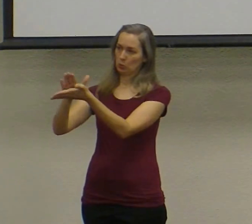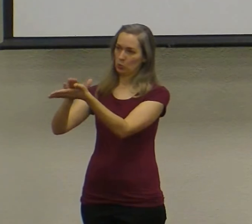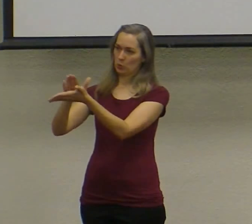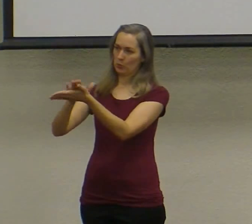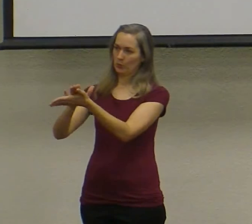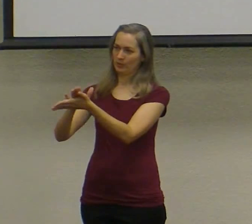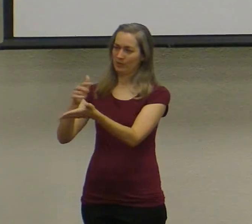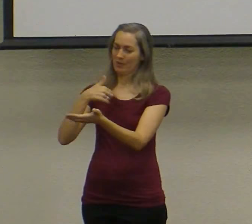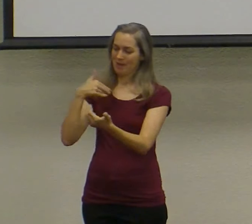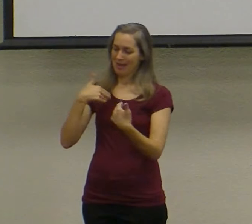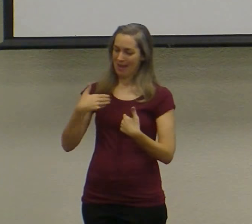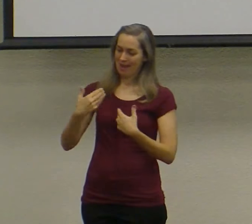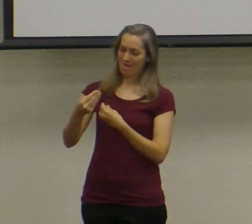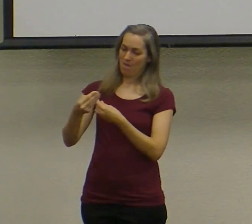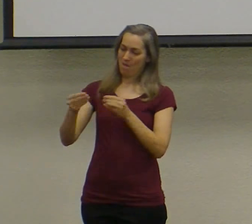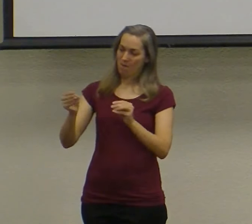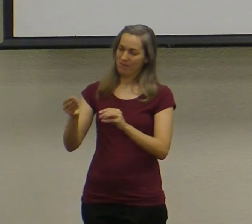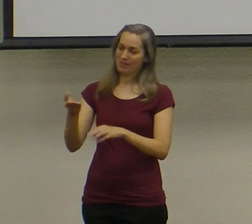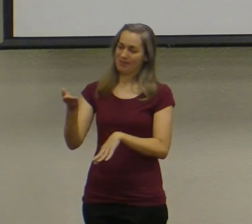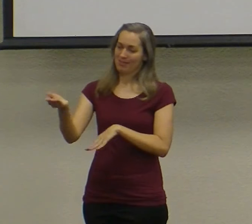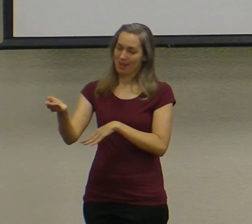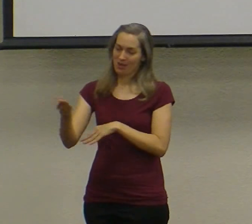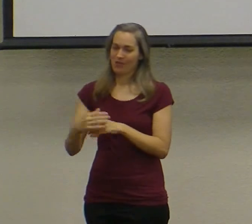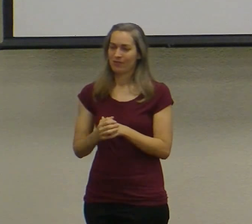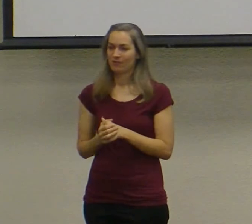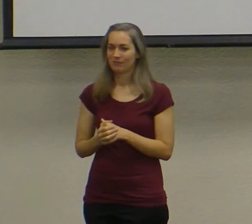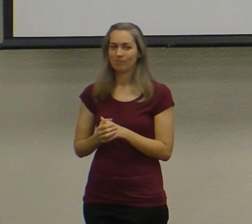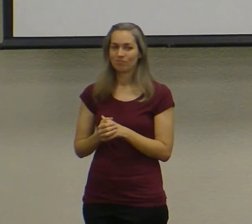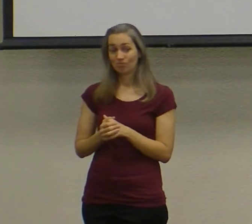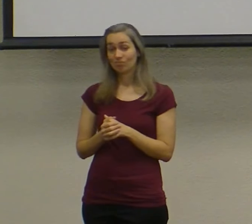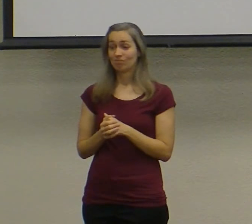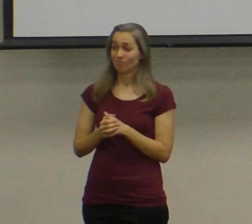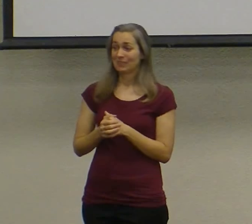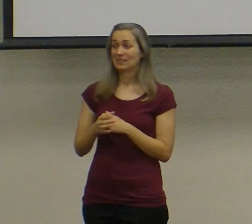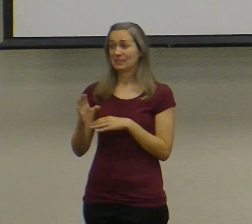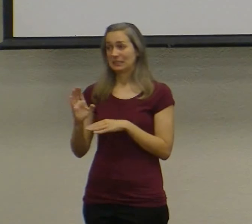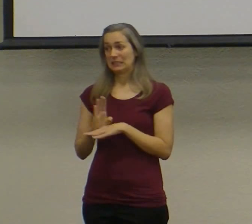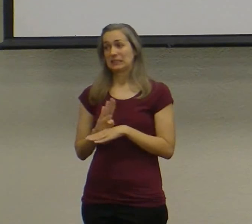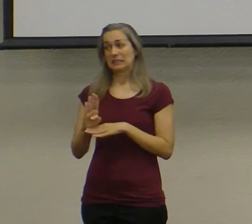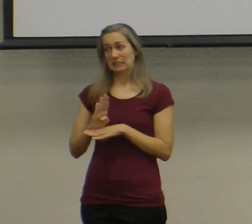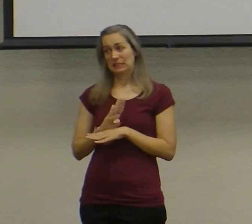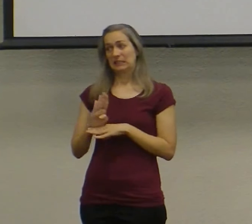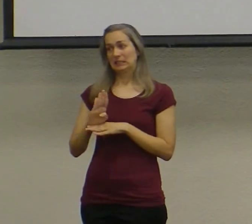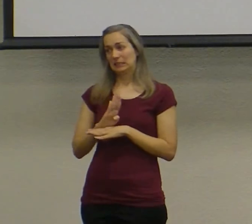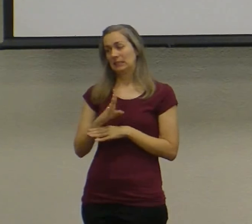And it was a pretty eventful